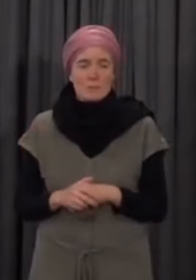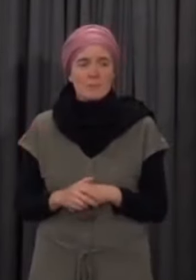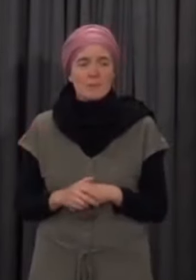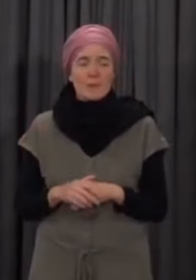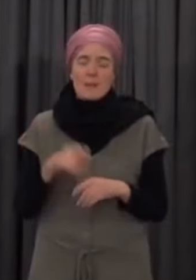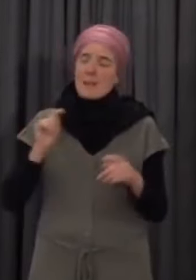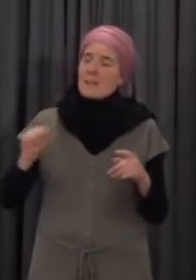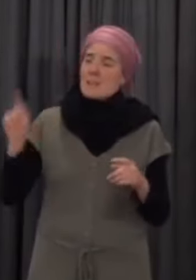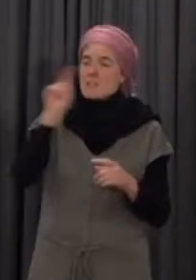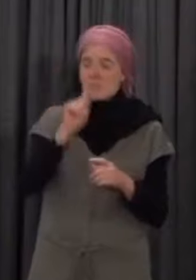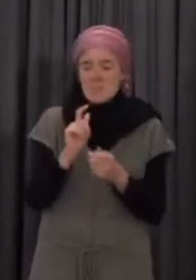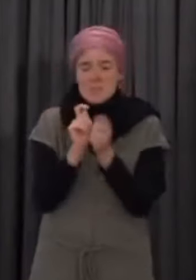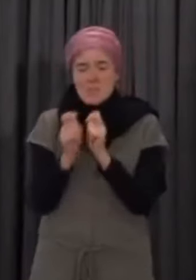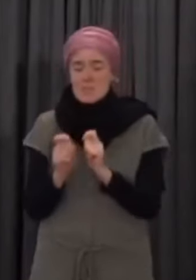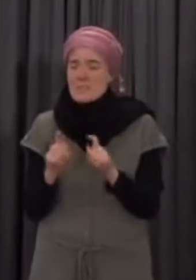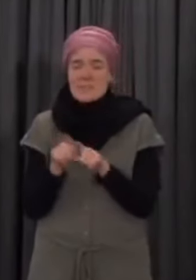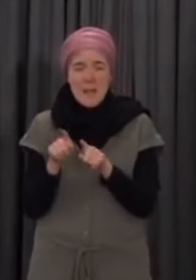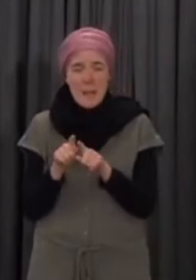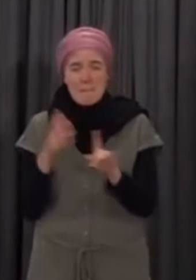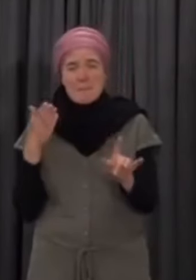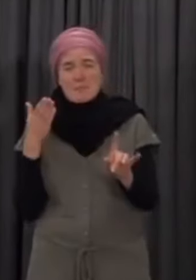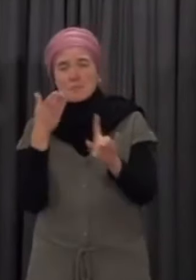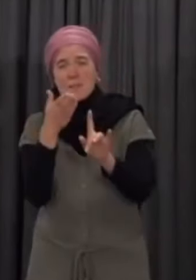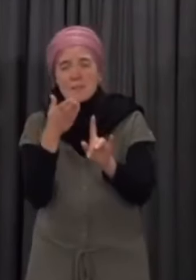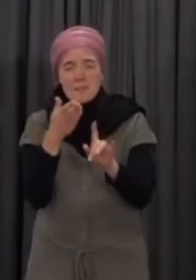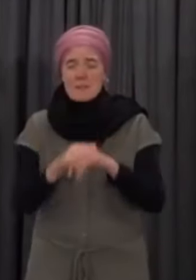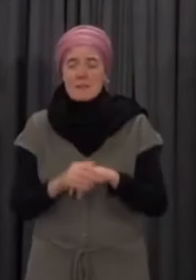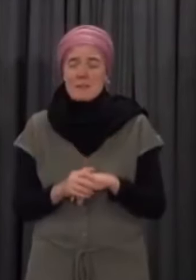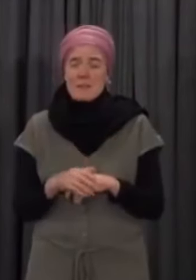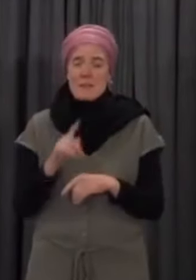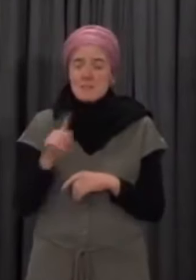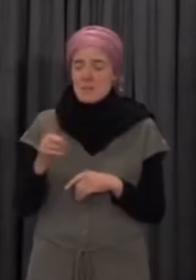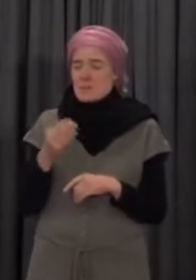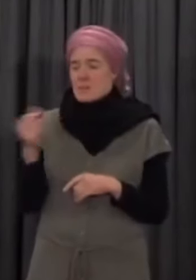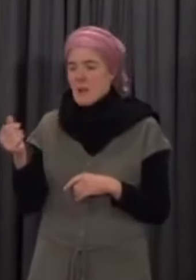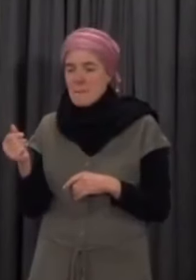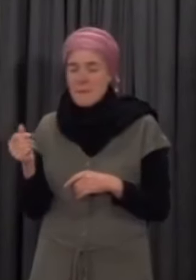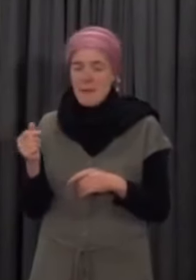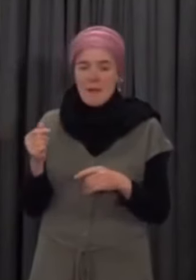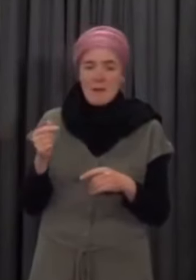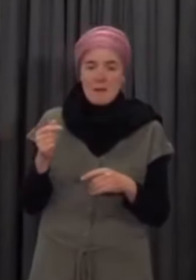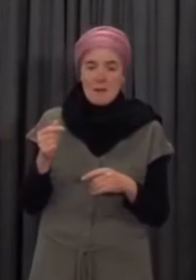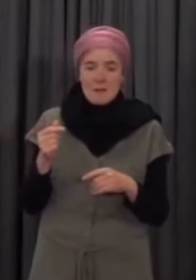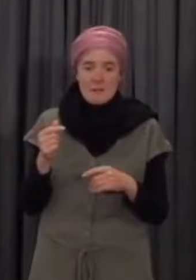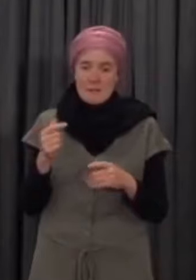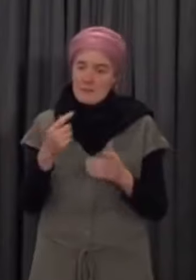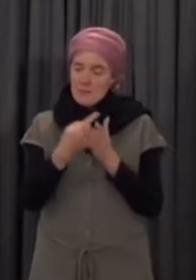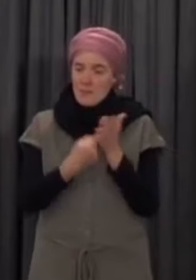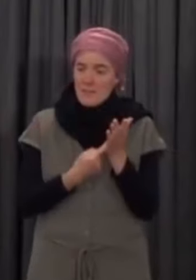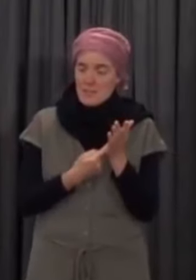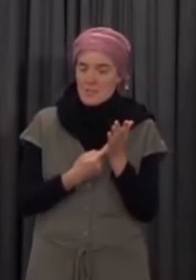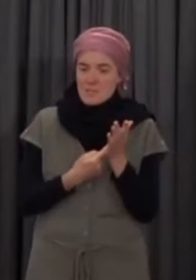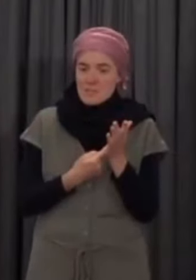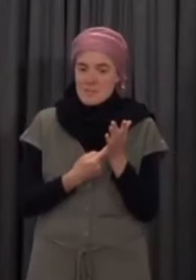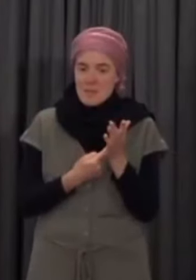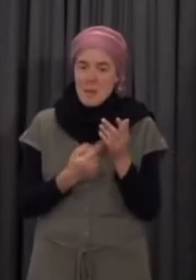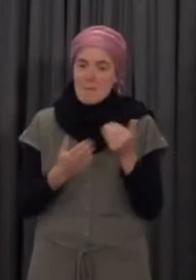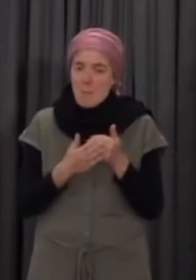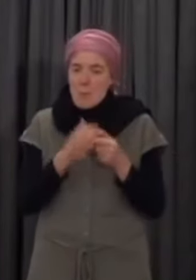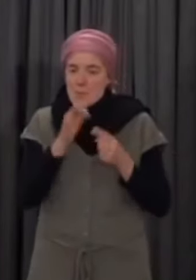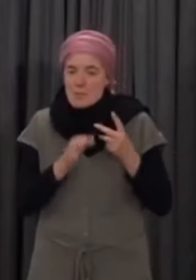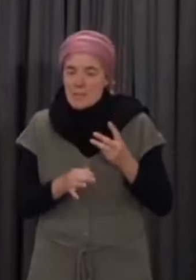Kingdom are all in the same direction. It's not that some parts of the United Kingdom are tightening regulations and some parts are loosening them. We are all